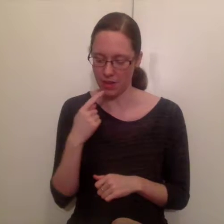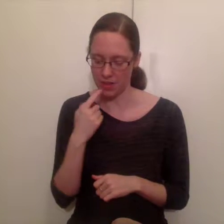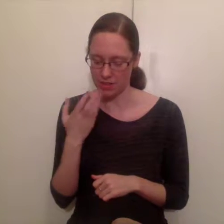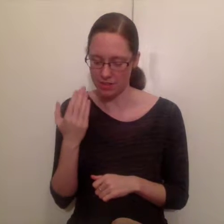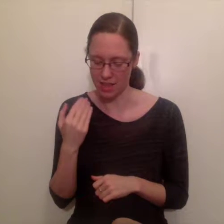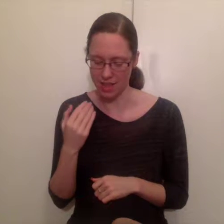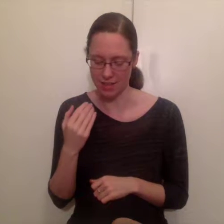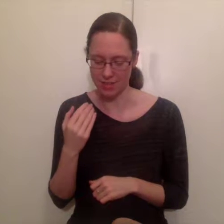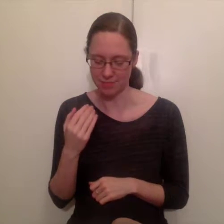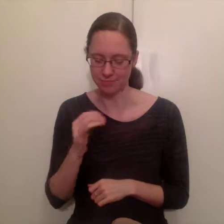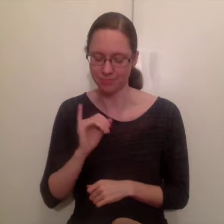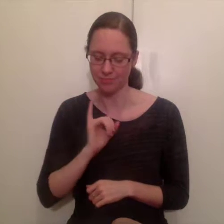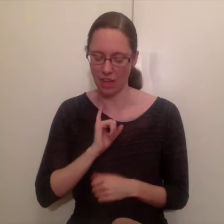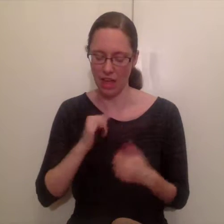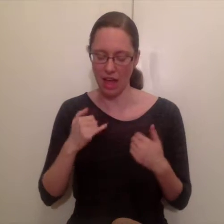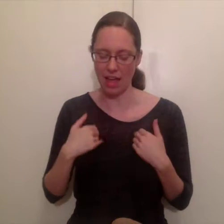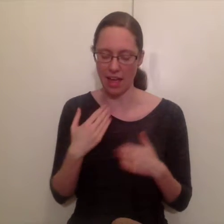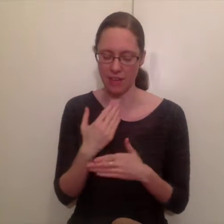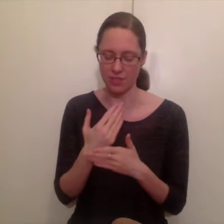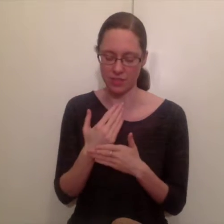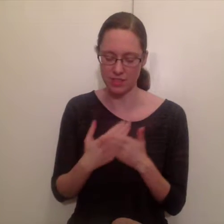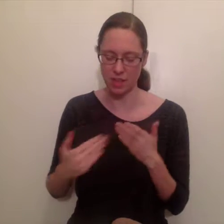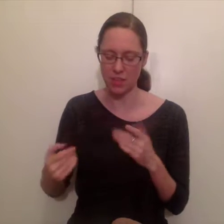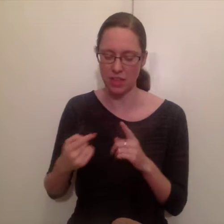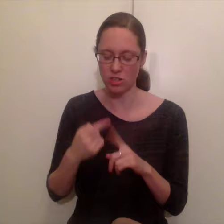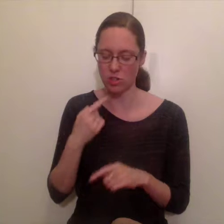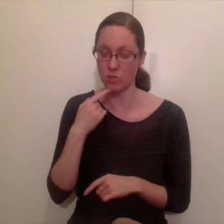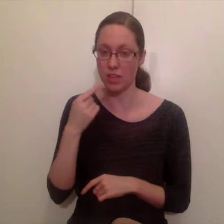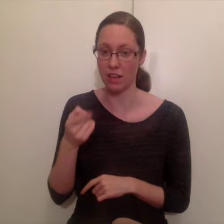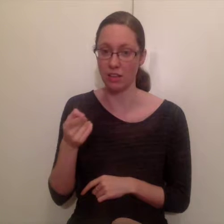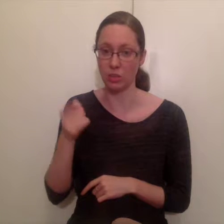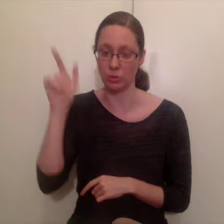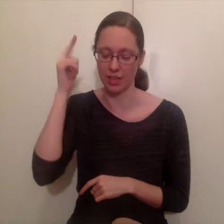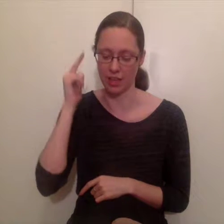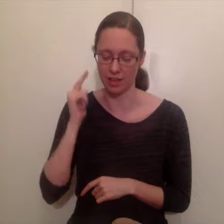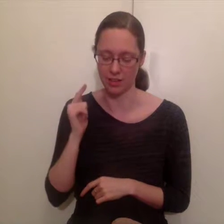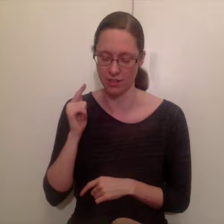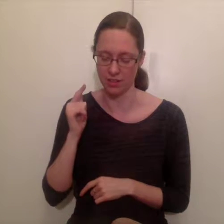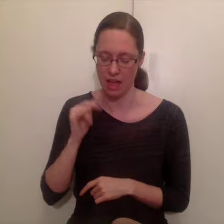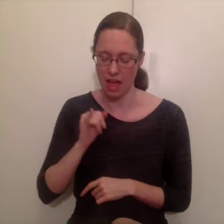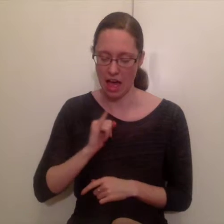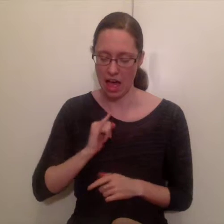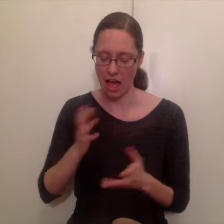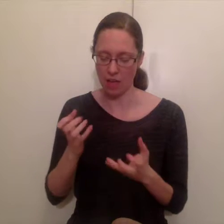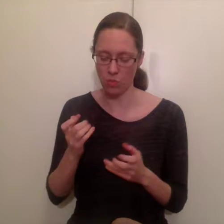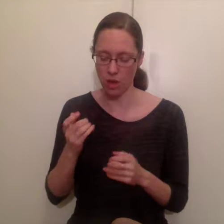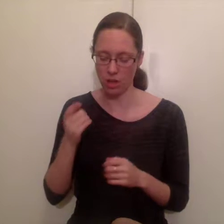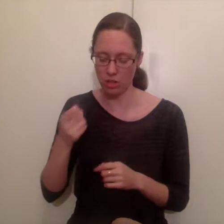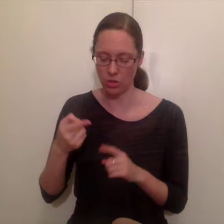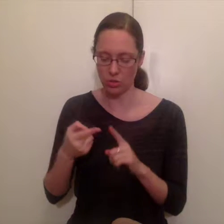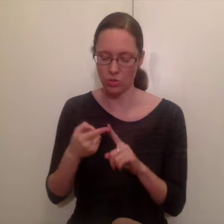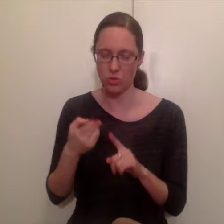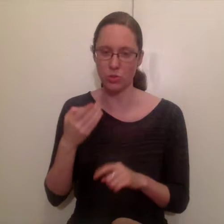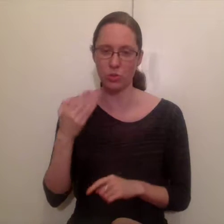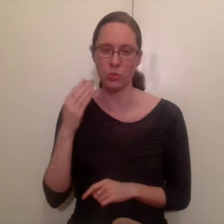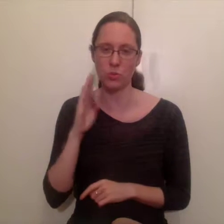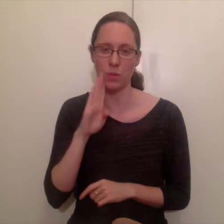Papa said, "I have something to tell you, Leah. I want you to